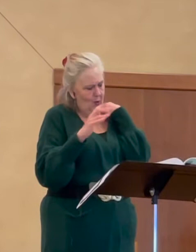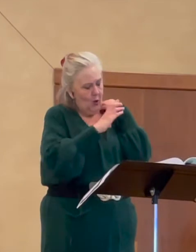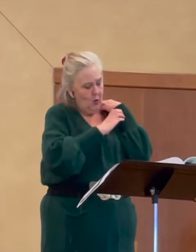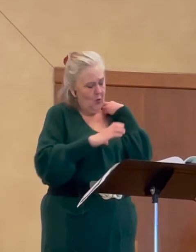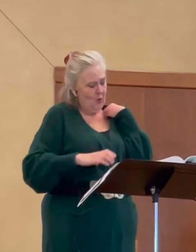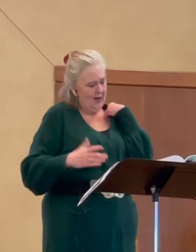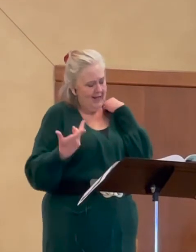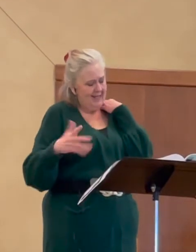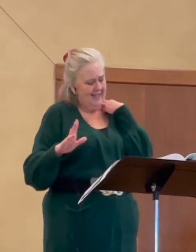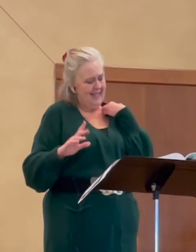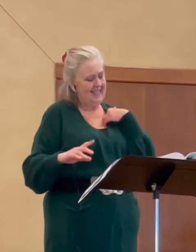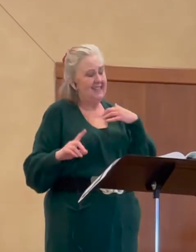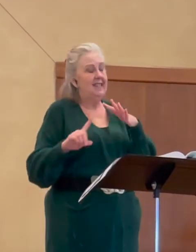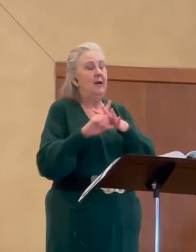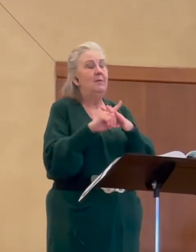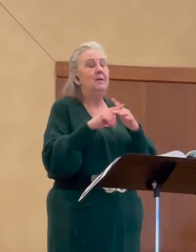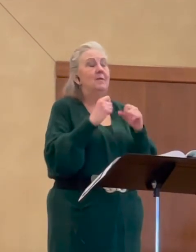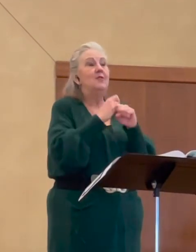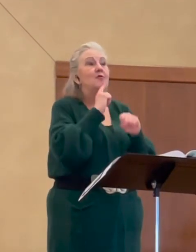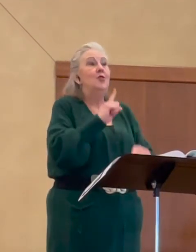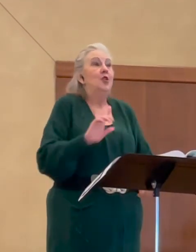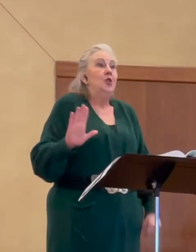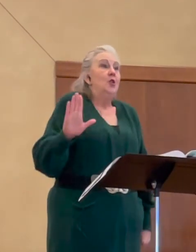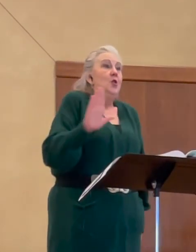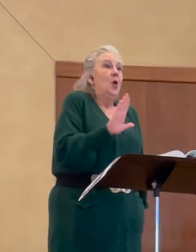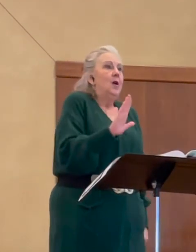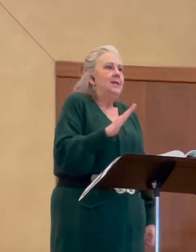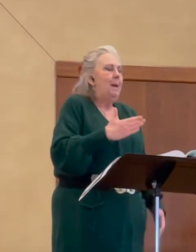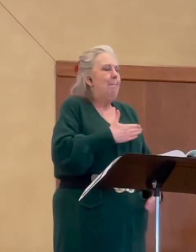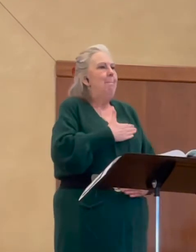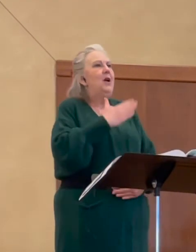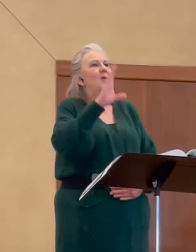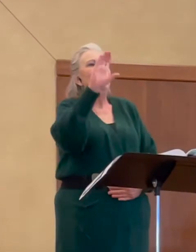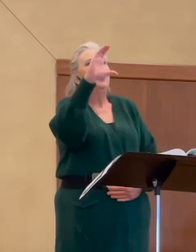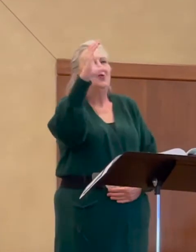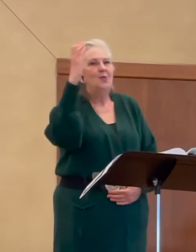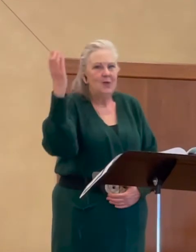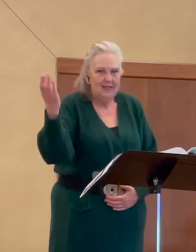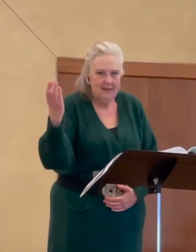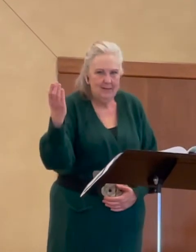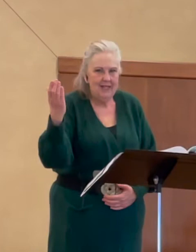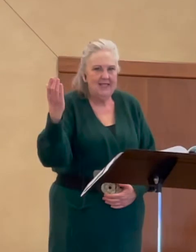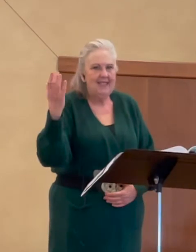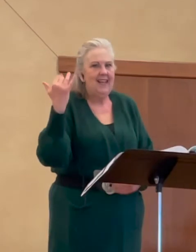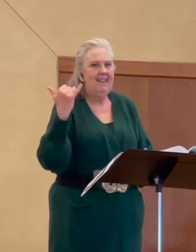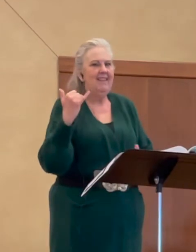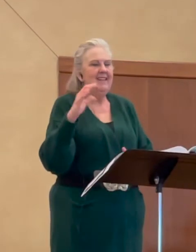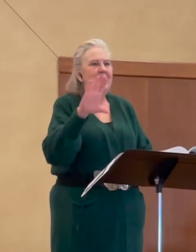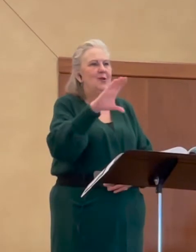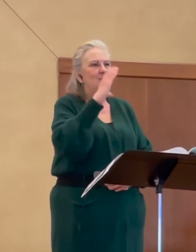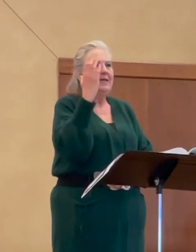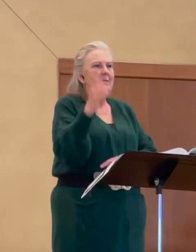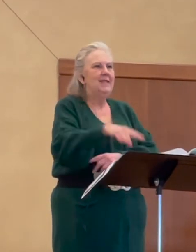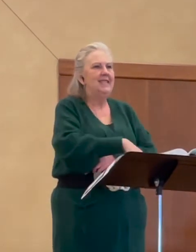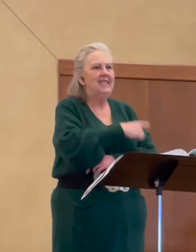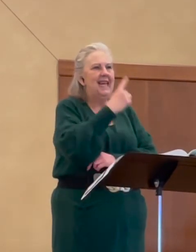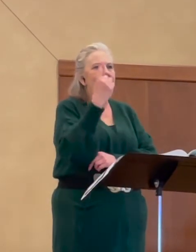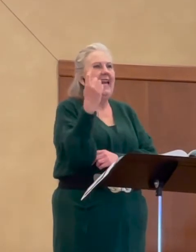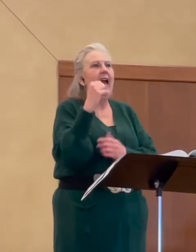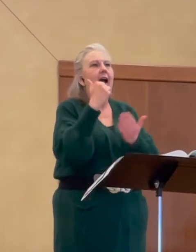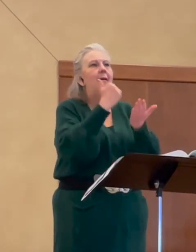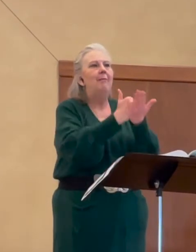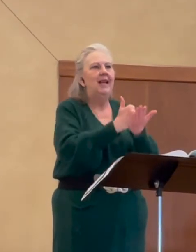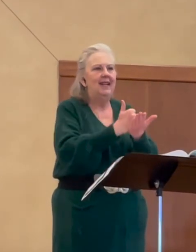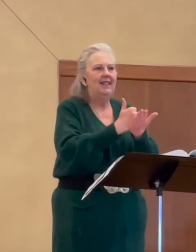that it is yours. So I say to you, Merry Christmas on this Christmas day.